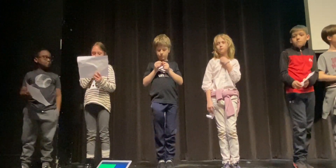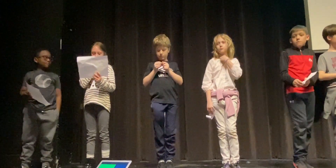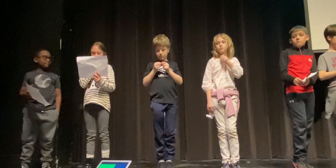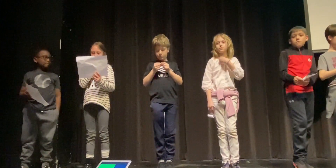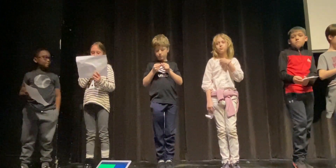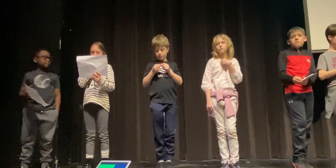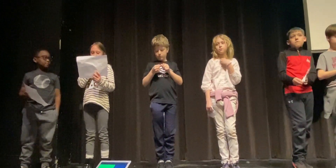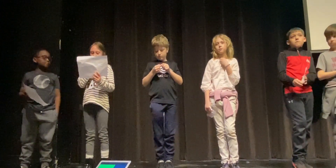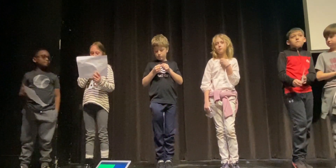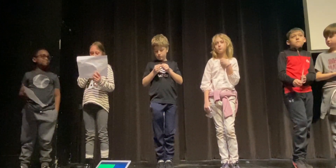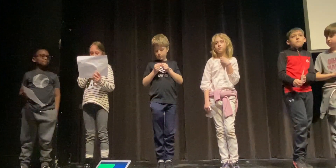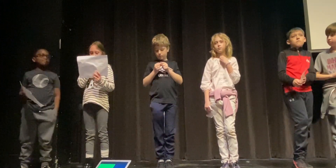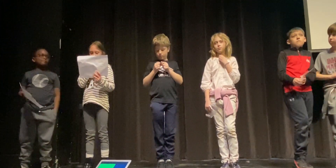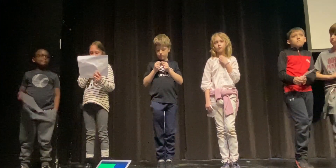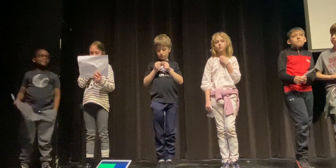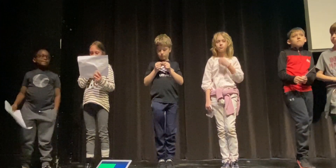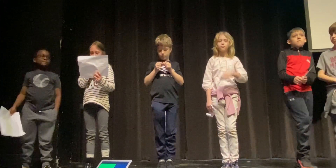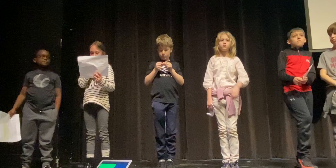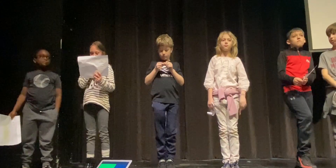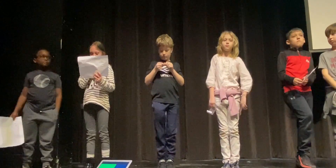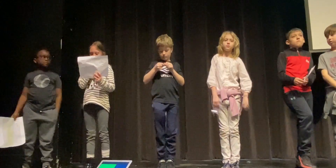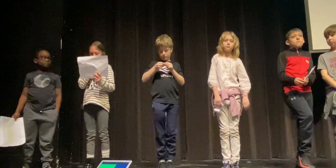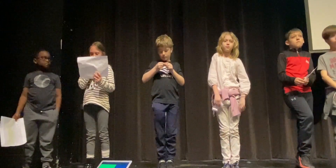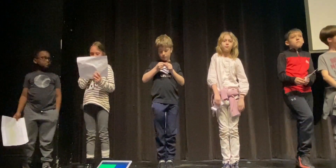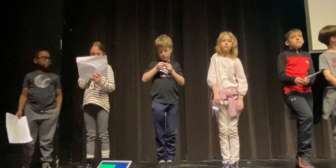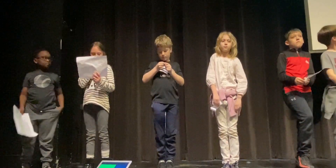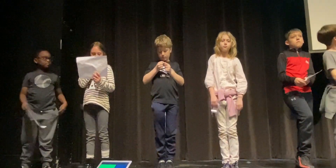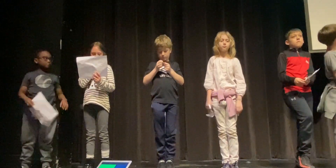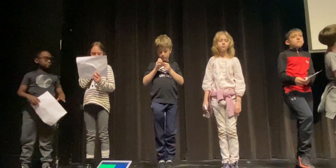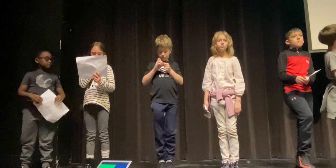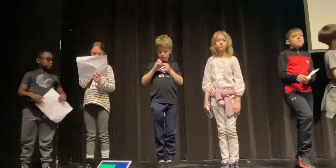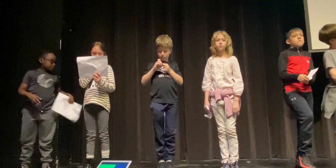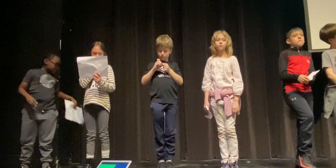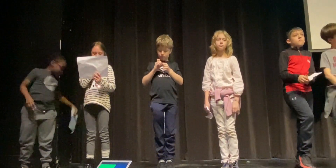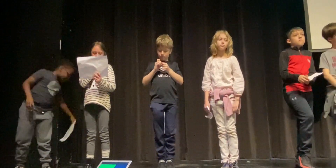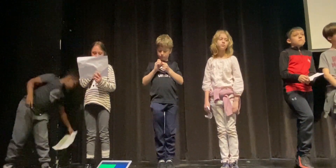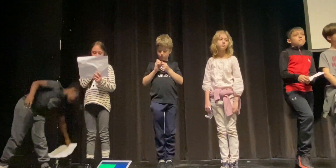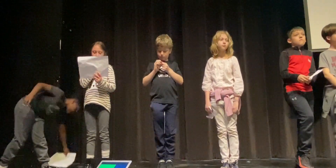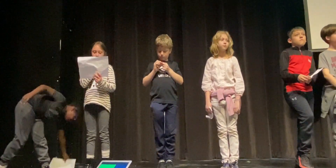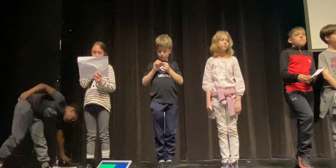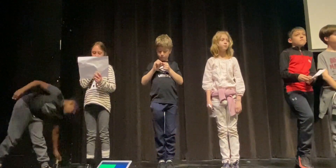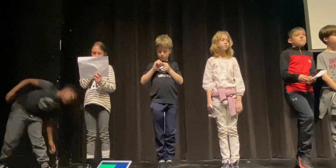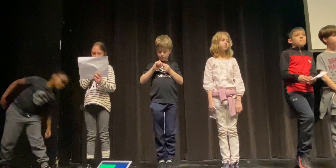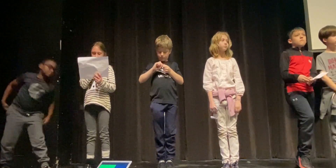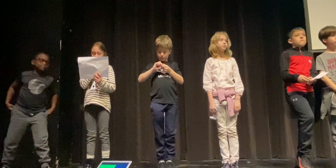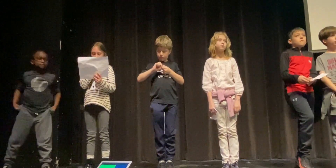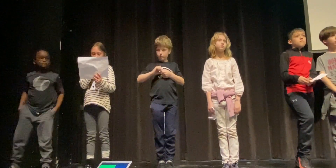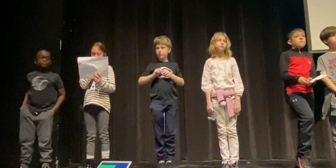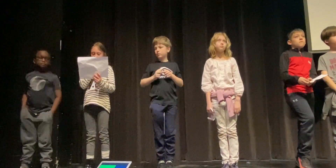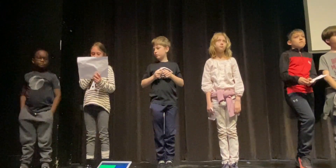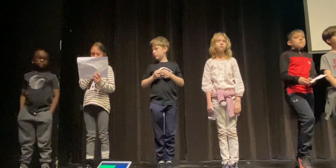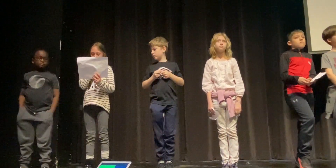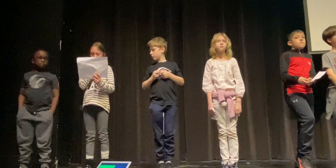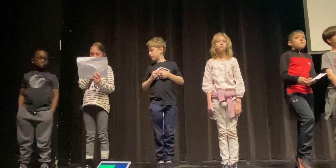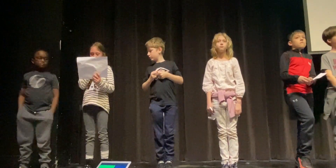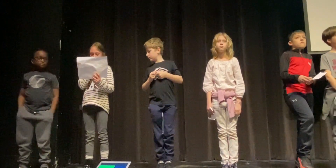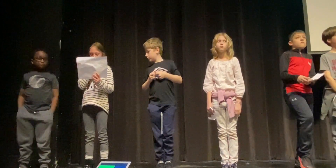day. There are some days we use sign language the entire morning. Today we are going to teach you a little bit about American